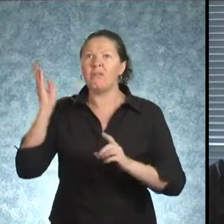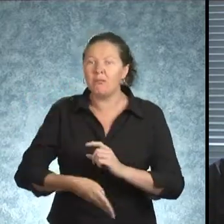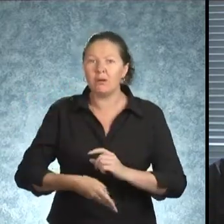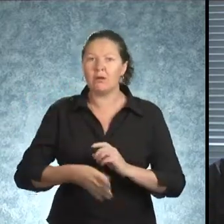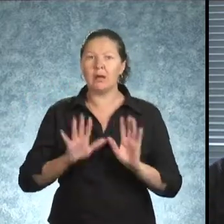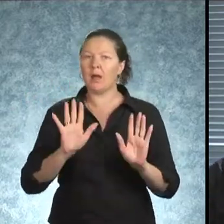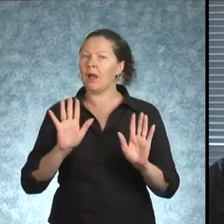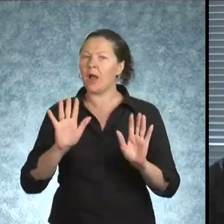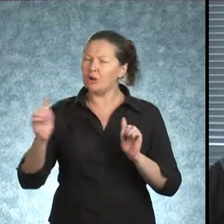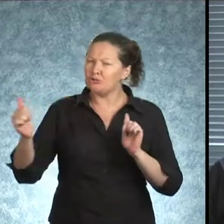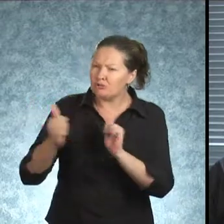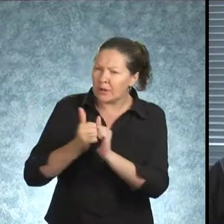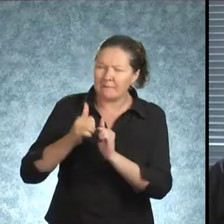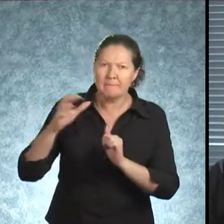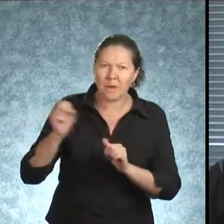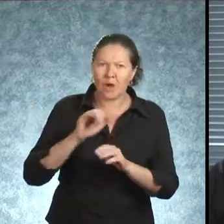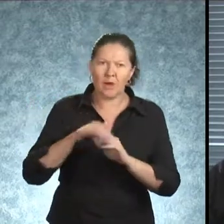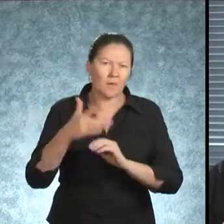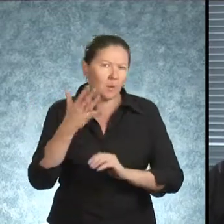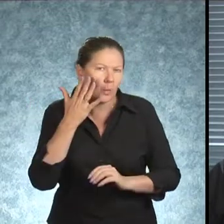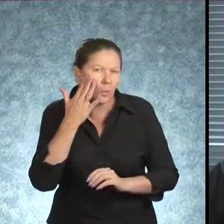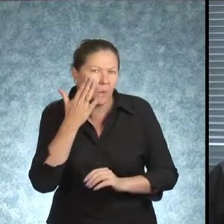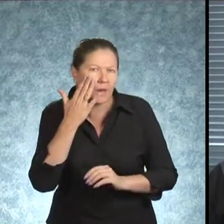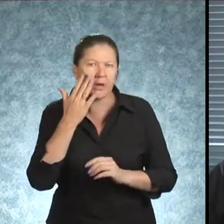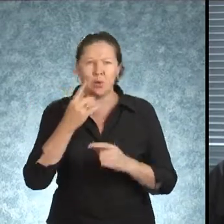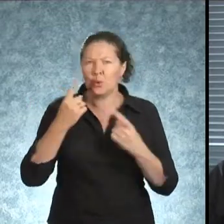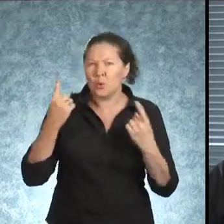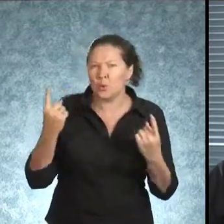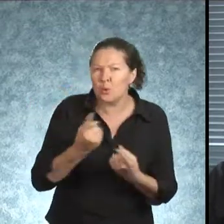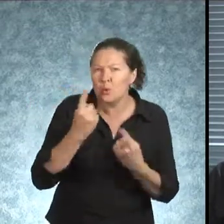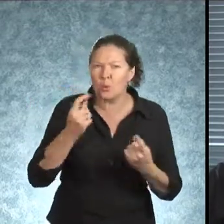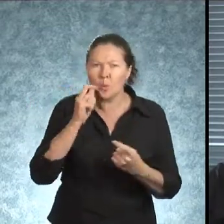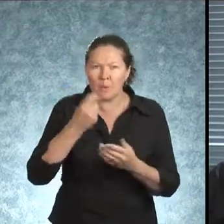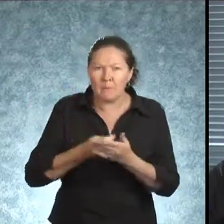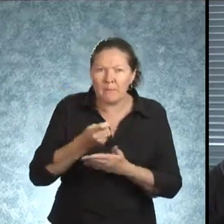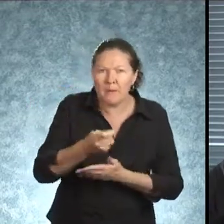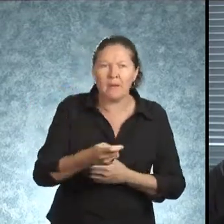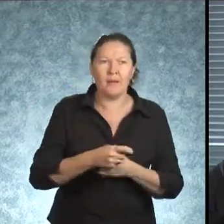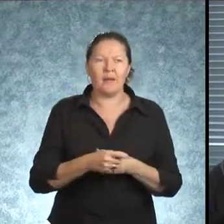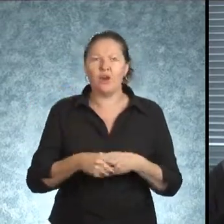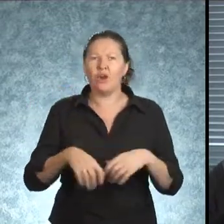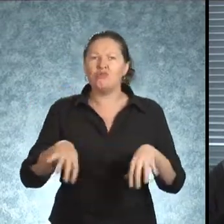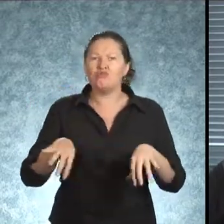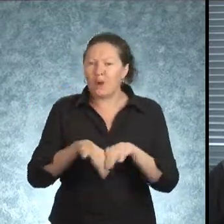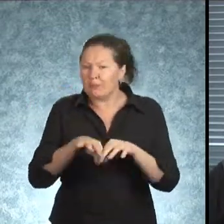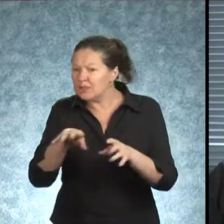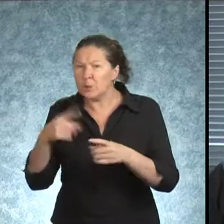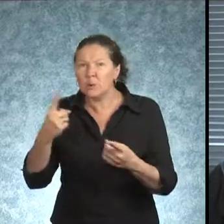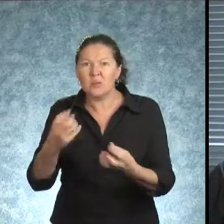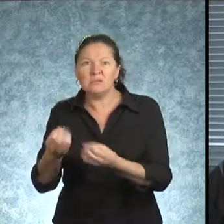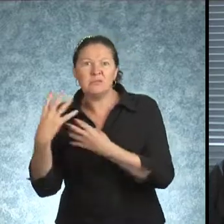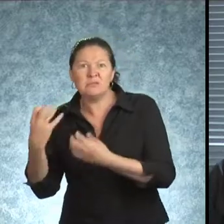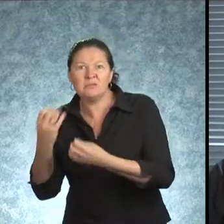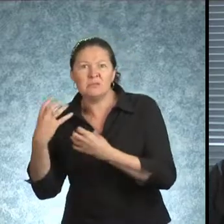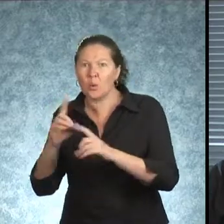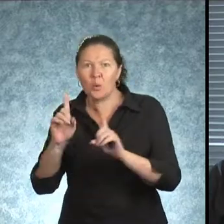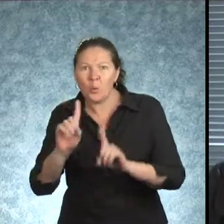It's about what the timing is, who might pay for it, what happens with rubbish